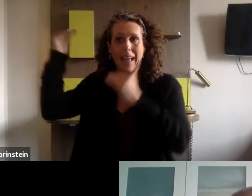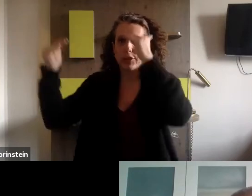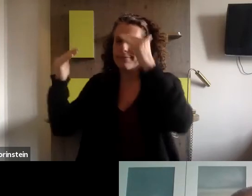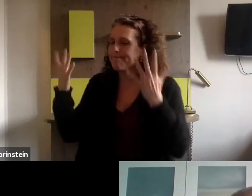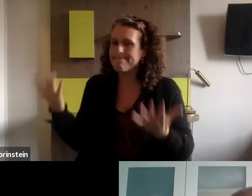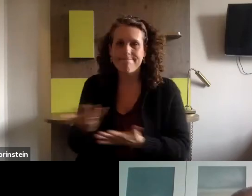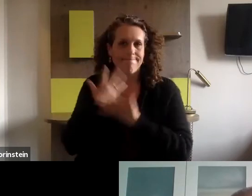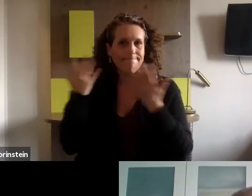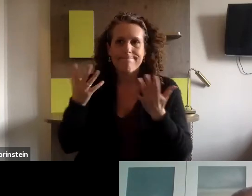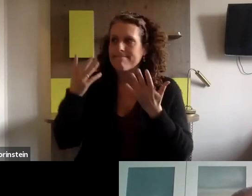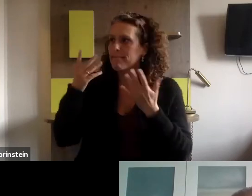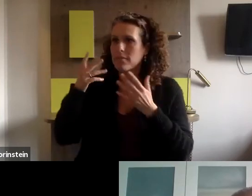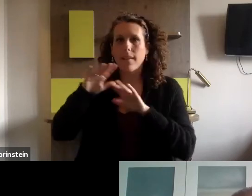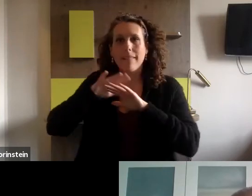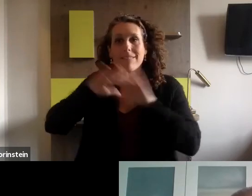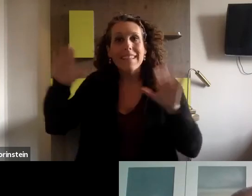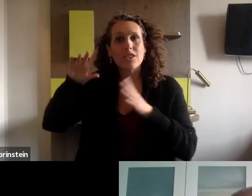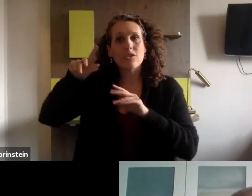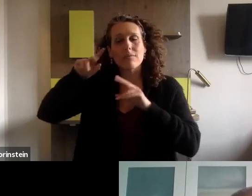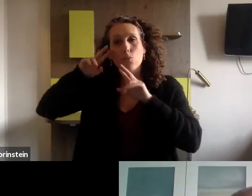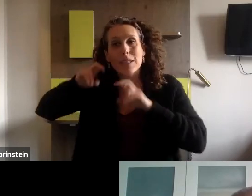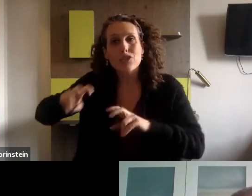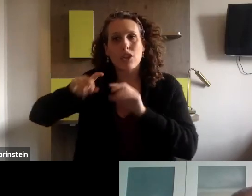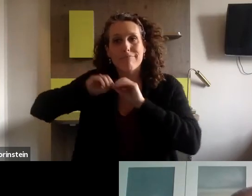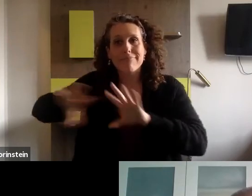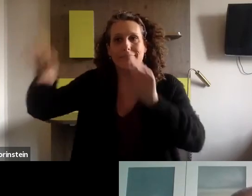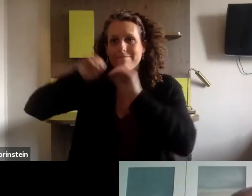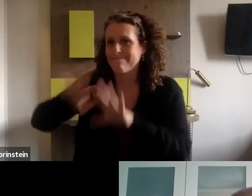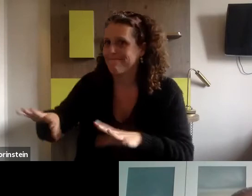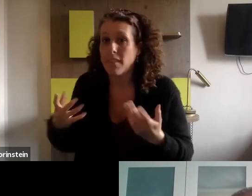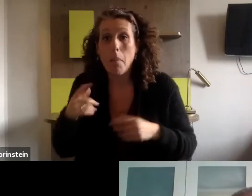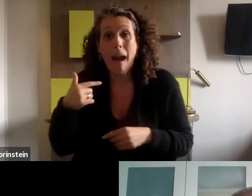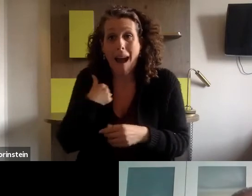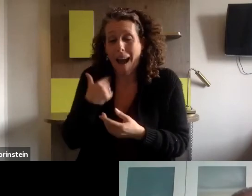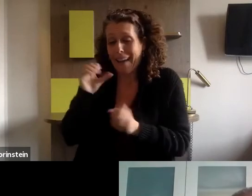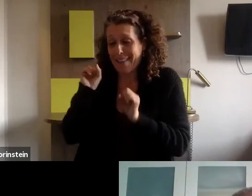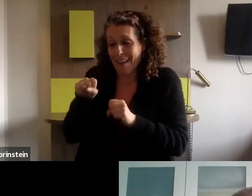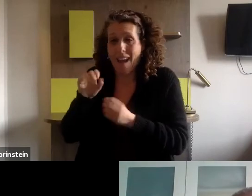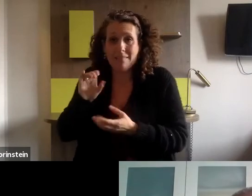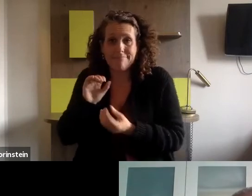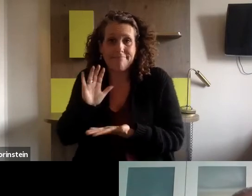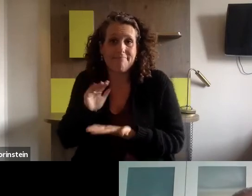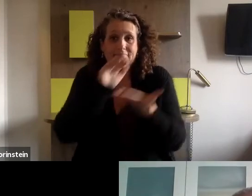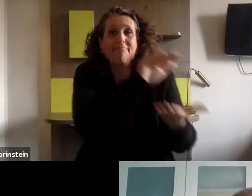publications available. And if you send me an email, I can send you those few references that I have. Yes.